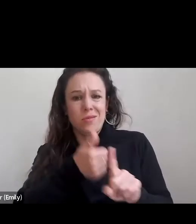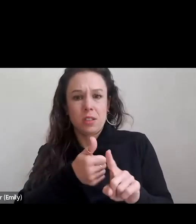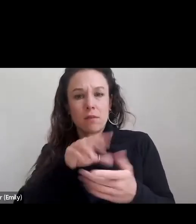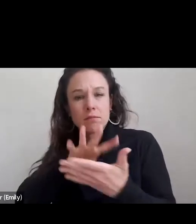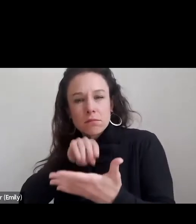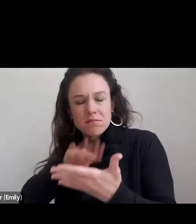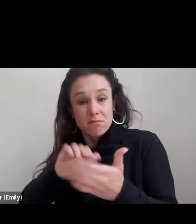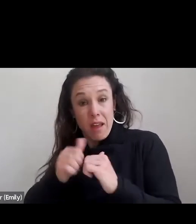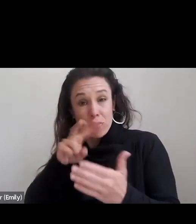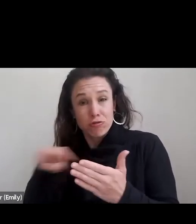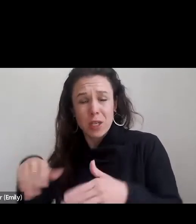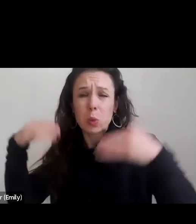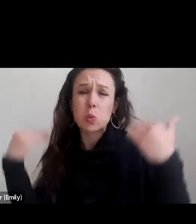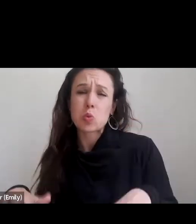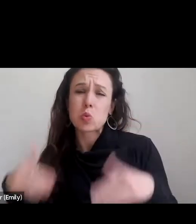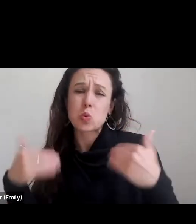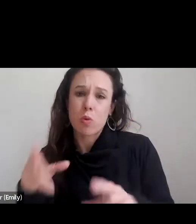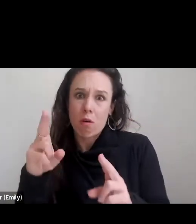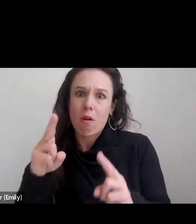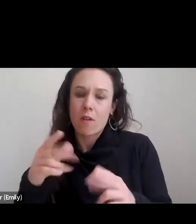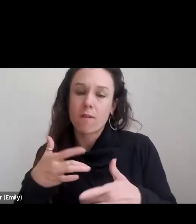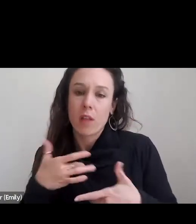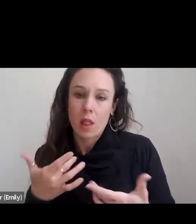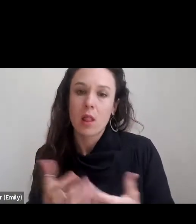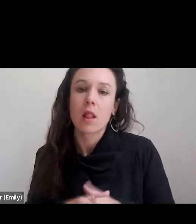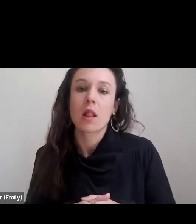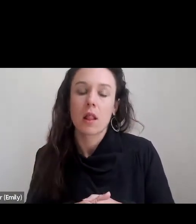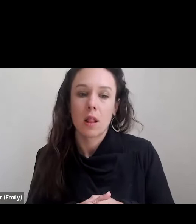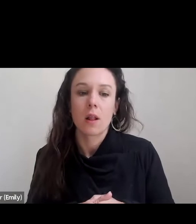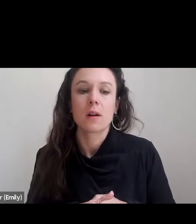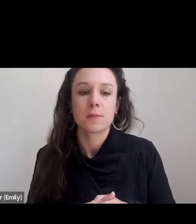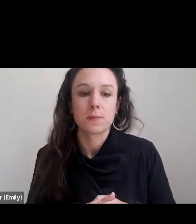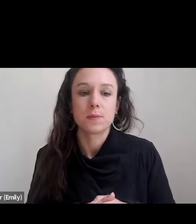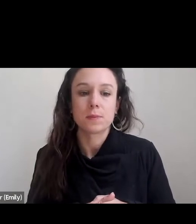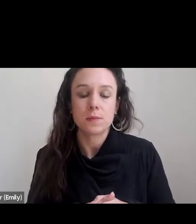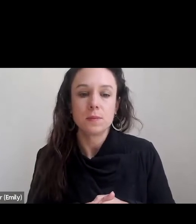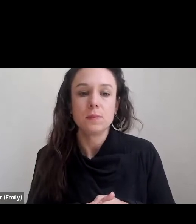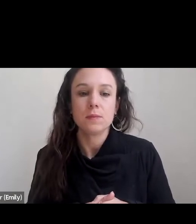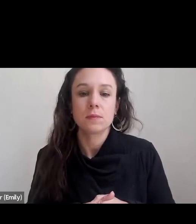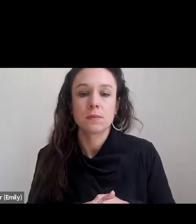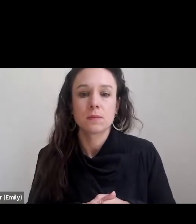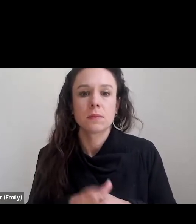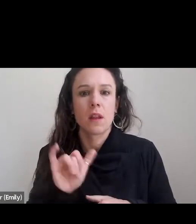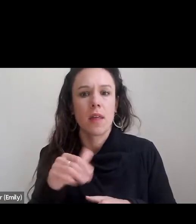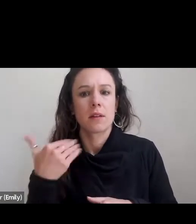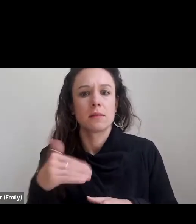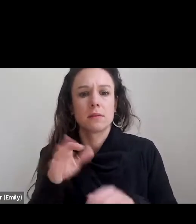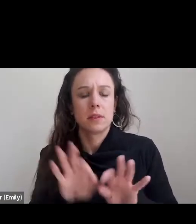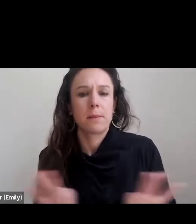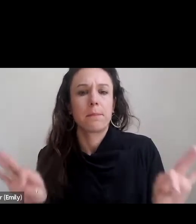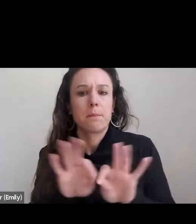honor. And I think we know that, that again, for me was a really important